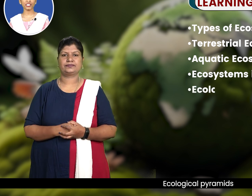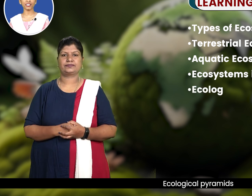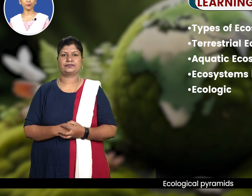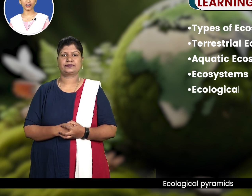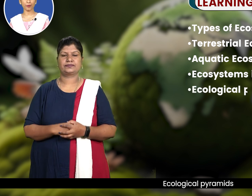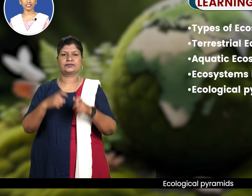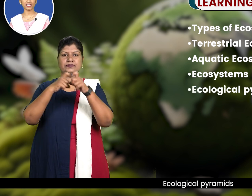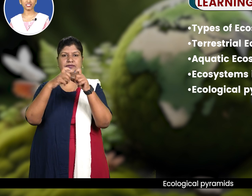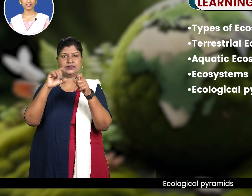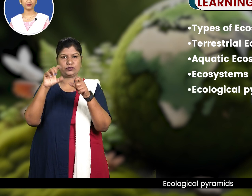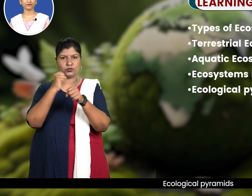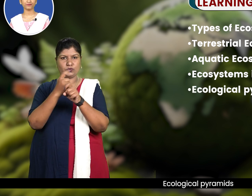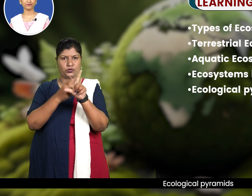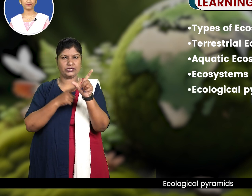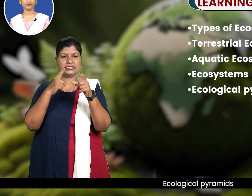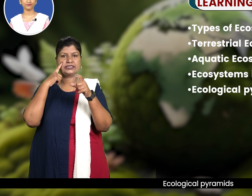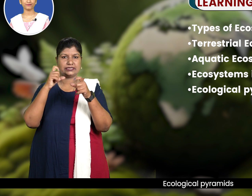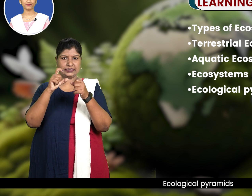ecological pyramids,